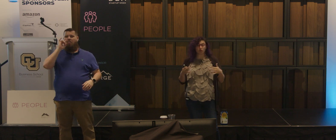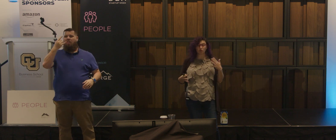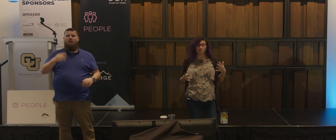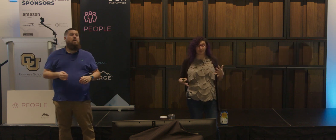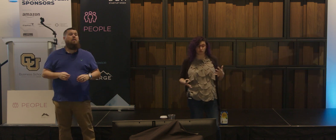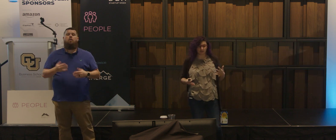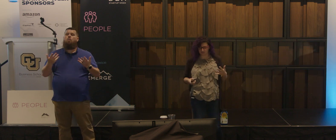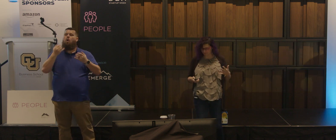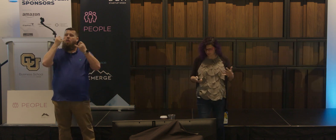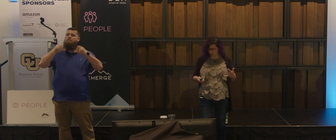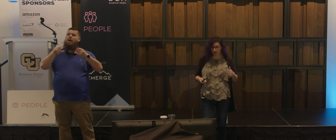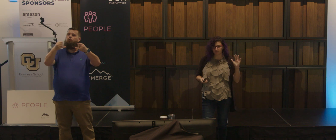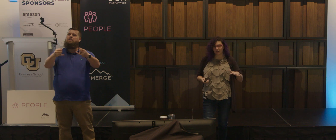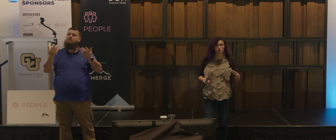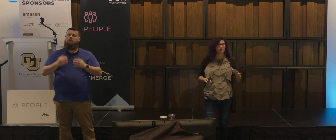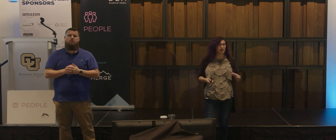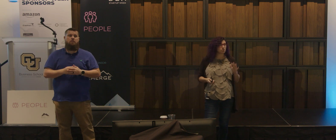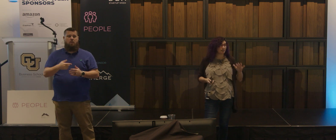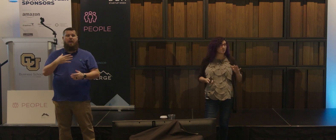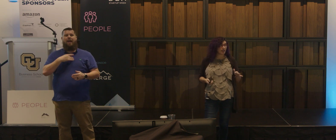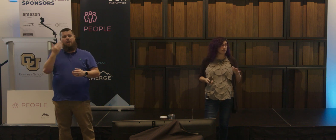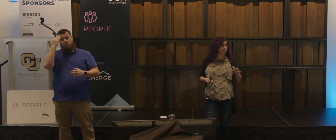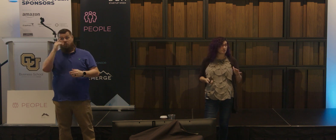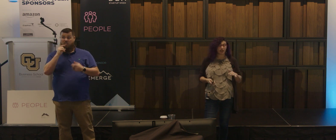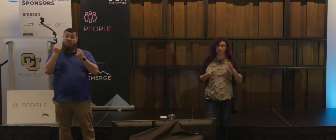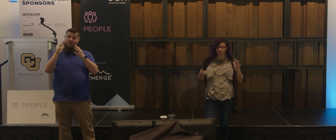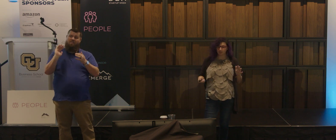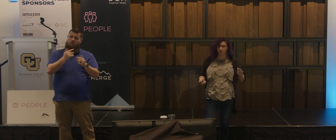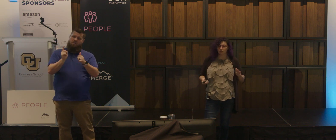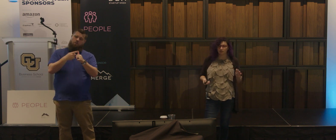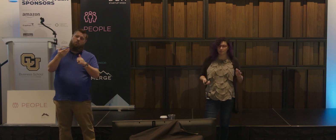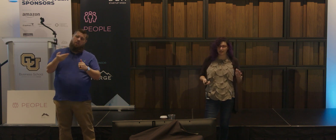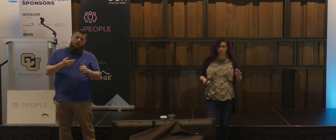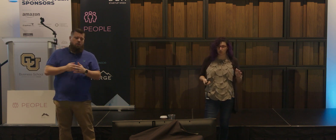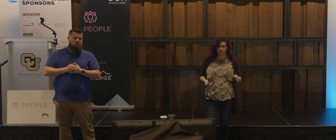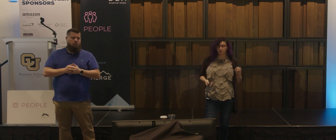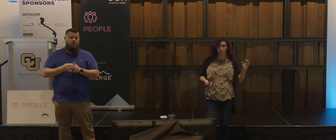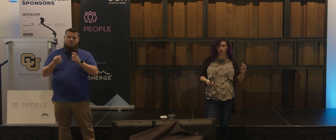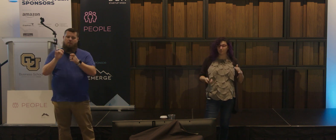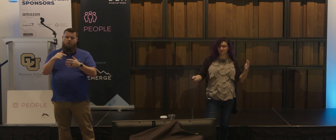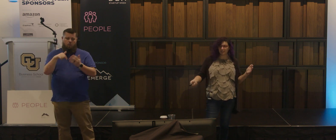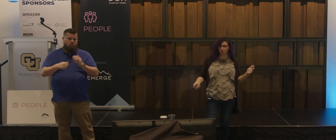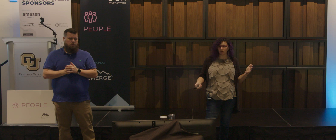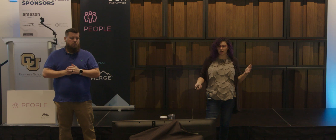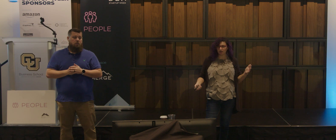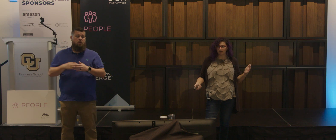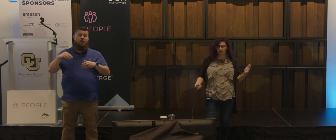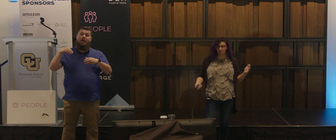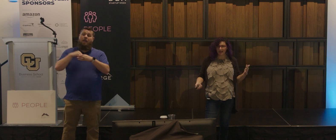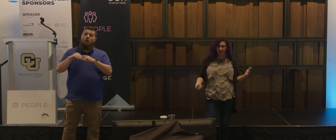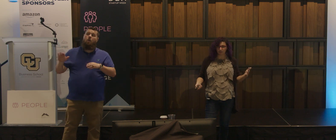really, what are those boundaries? So I like to acknowledge that that's a lot of our first hire. So managing those. So in